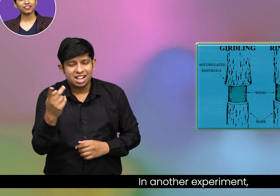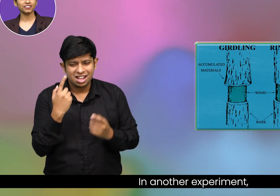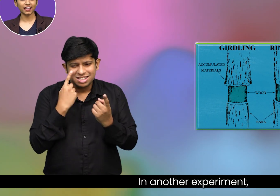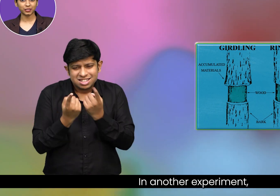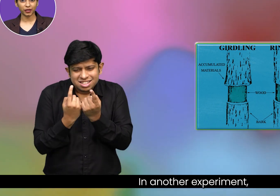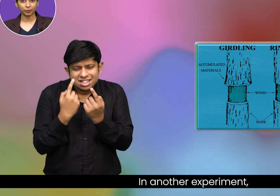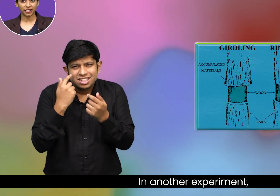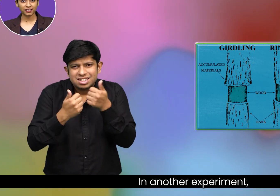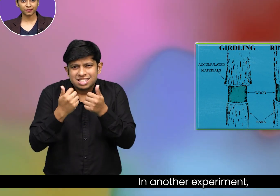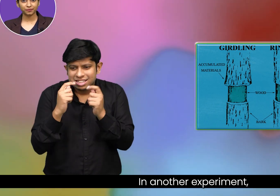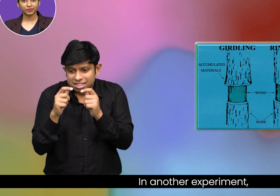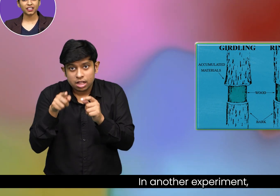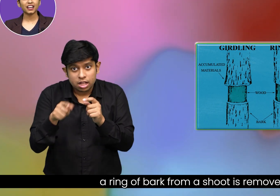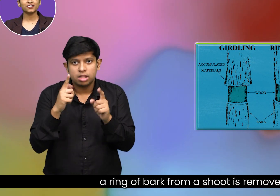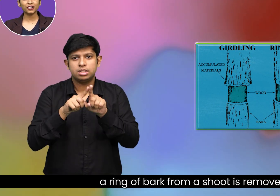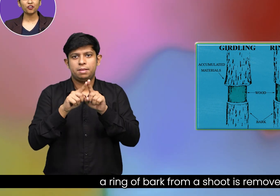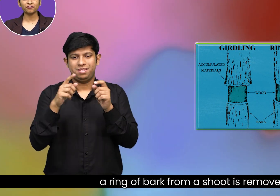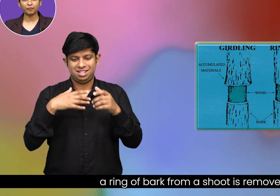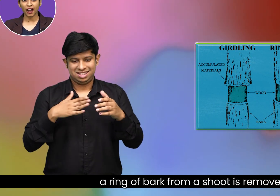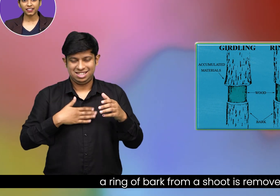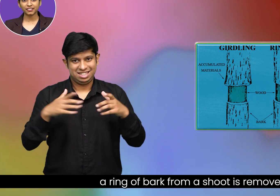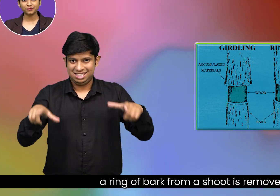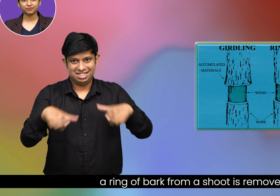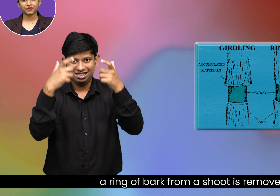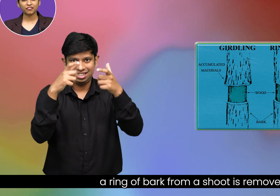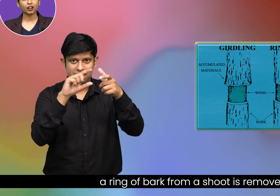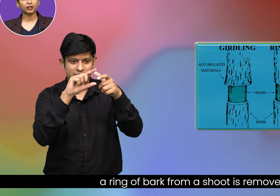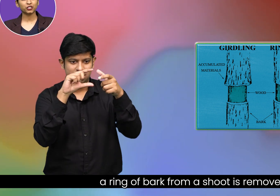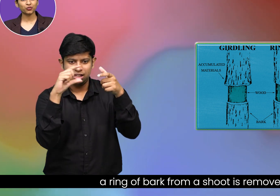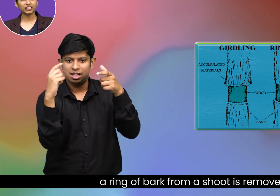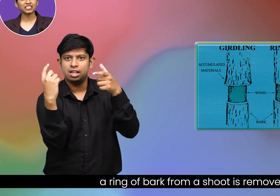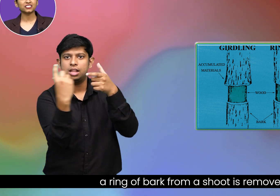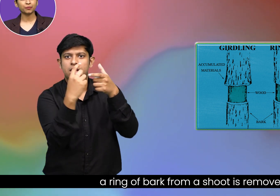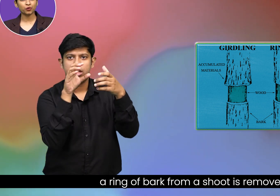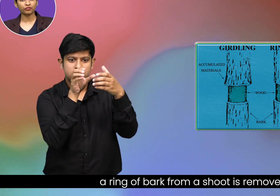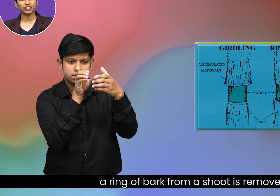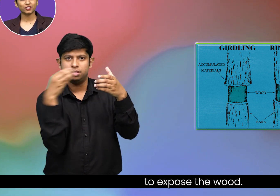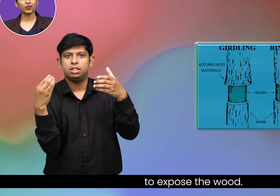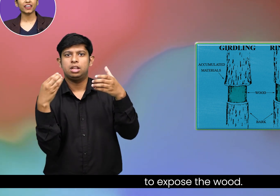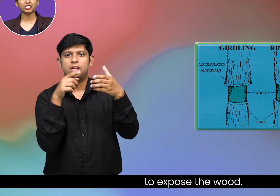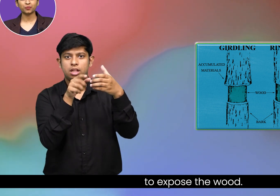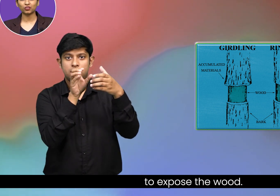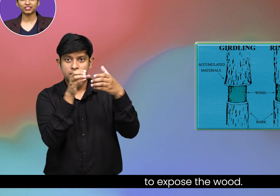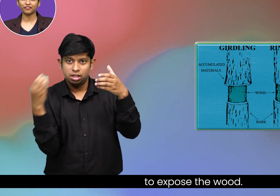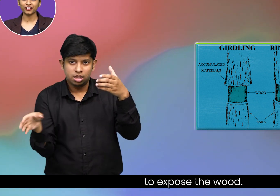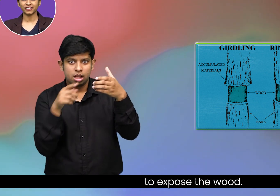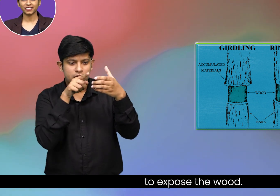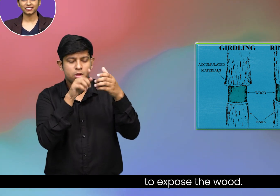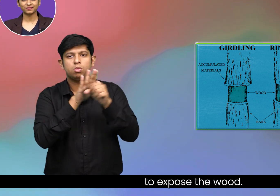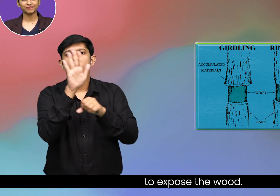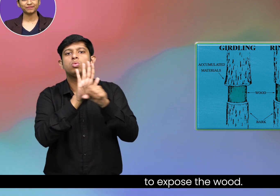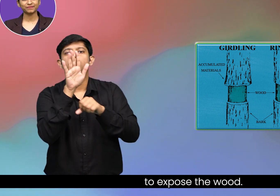In another experiment, a ring of bark from a shoot is removed to expose the